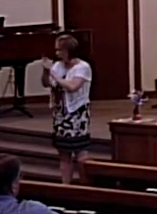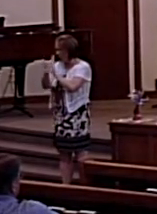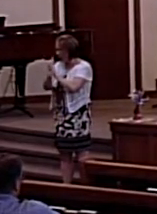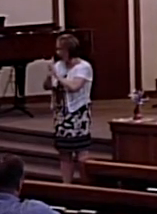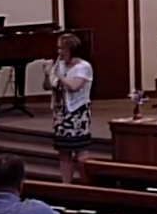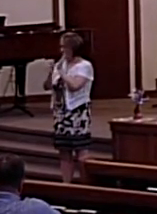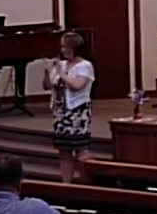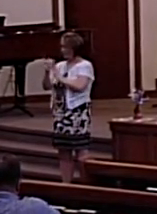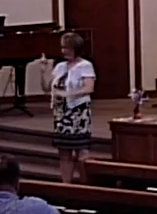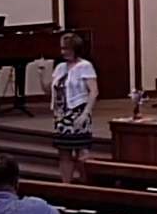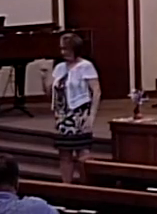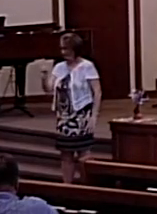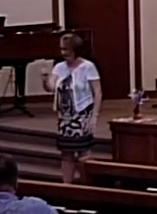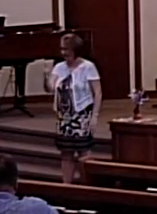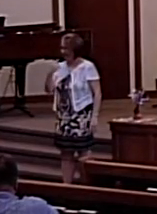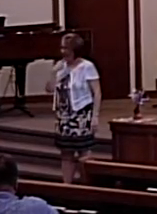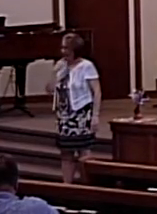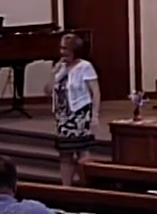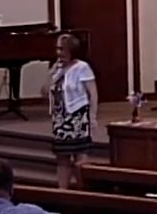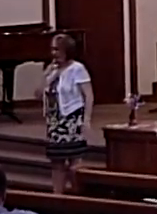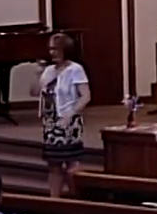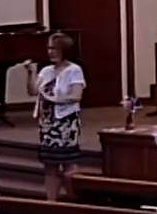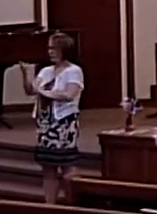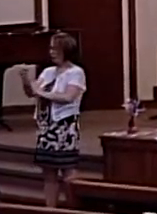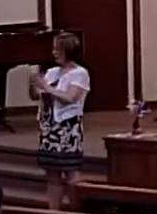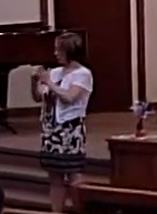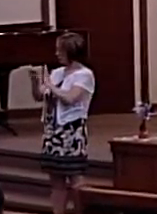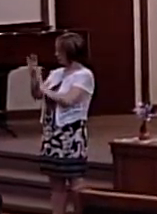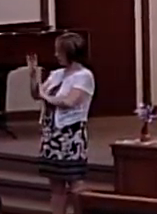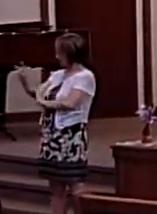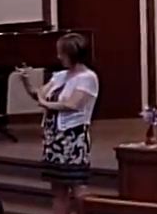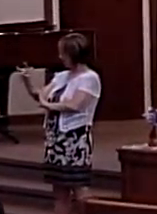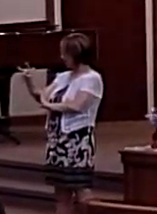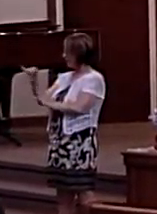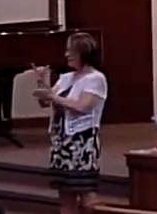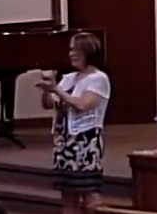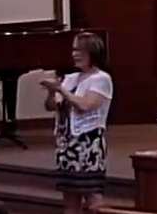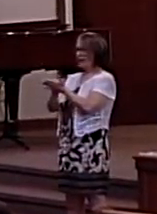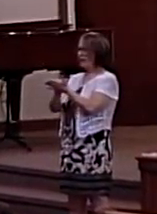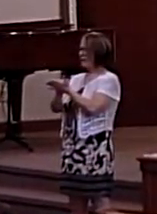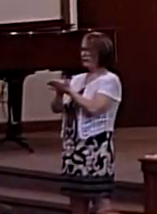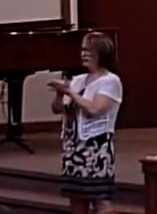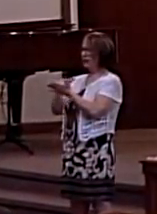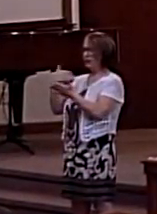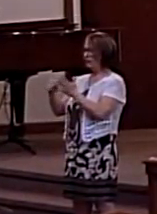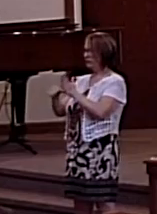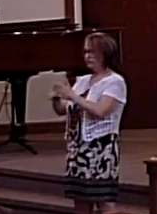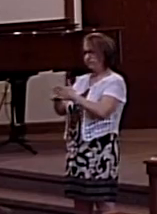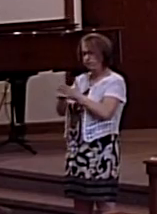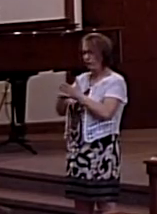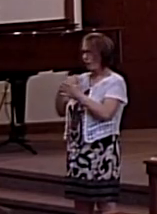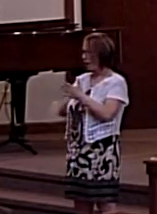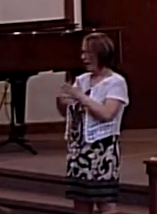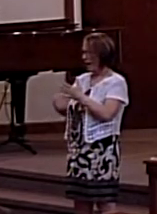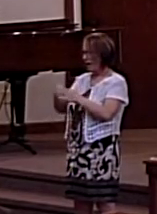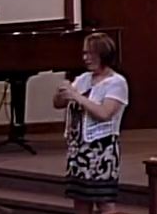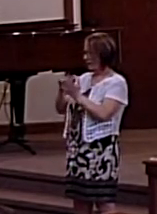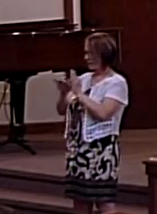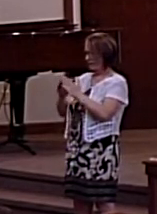and he makes a statement in John chapter 8 that is just I think, one of the most profound statements in the